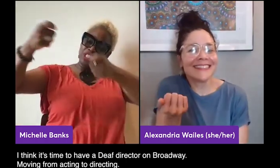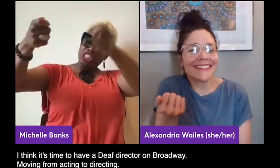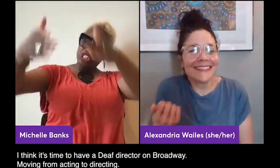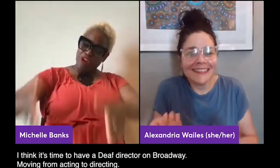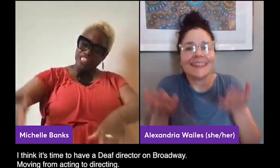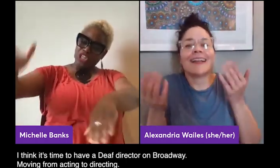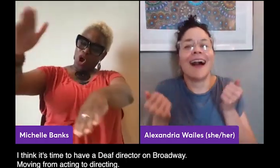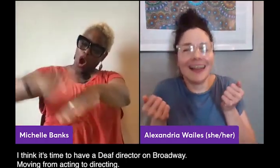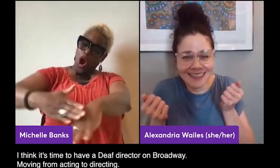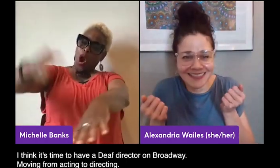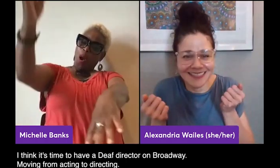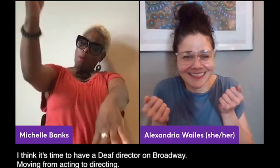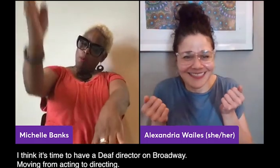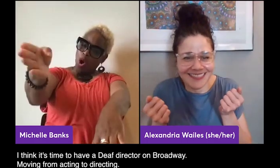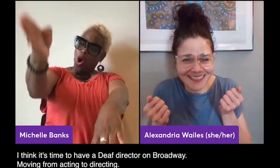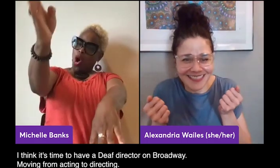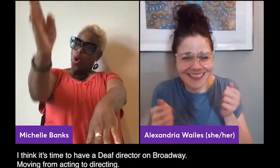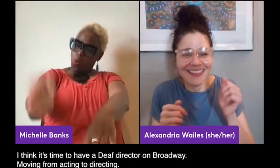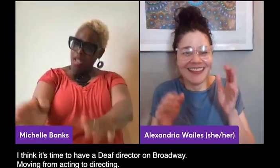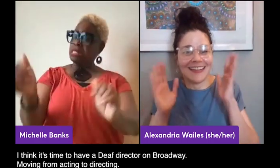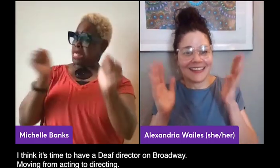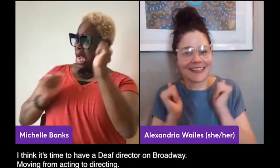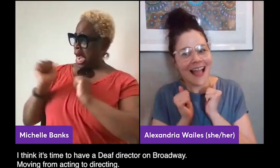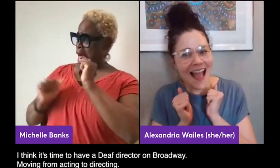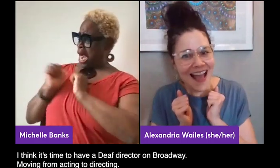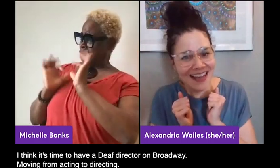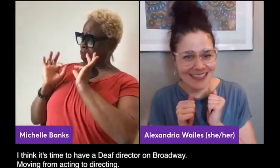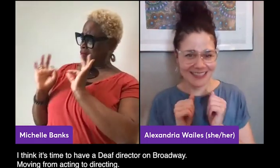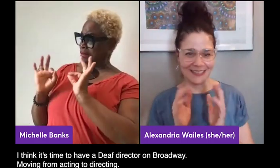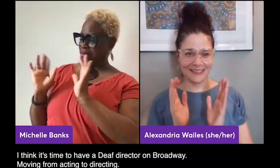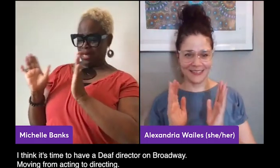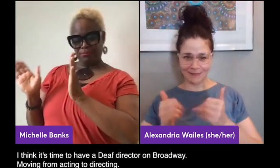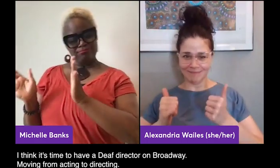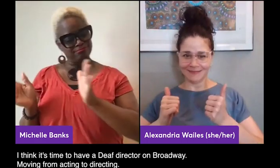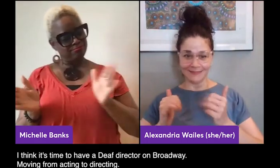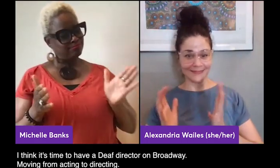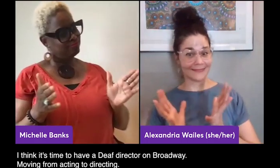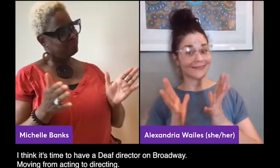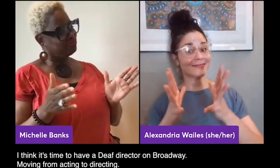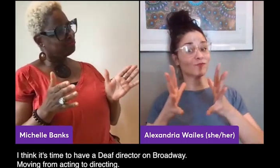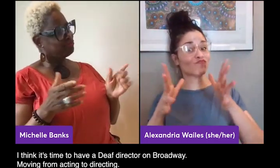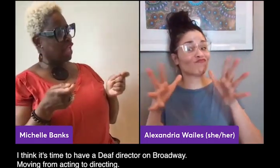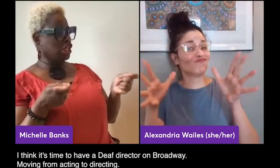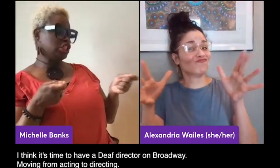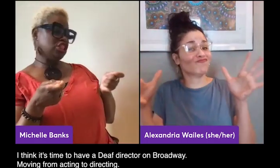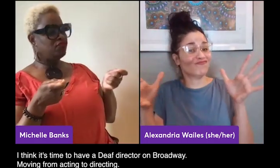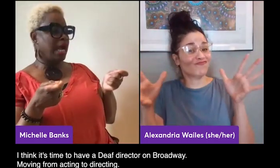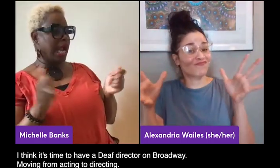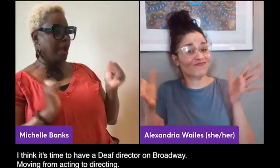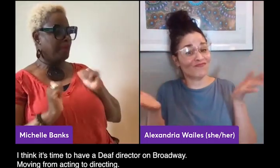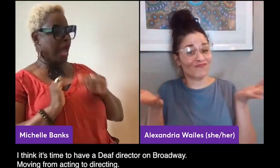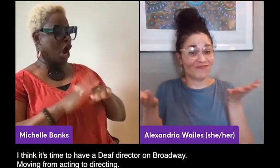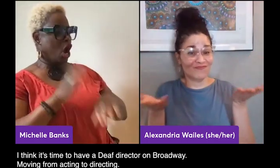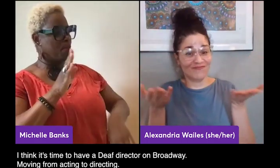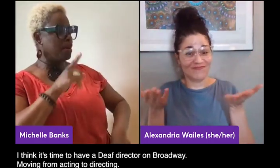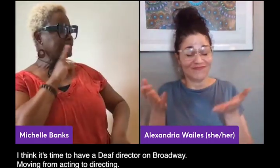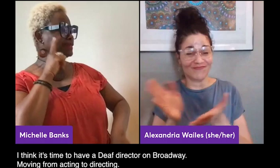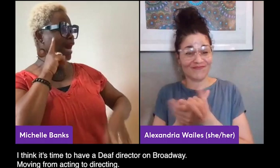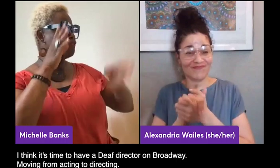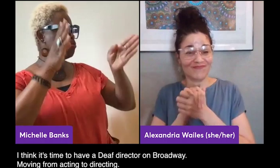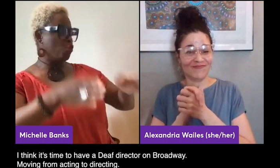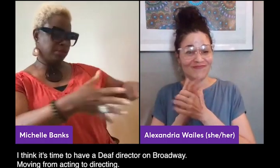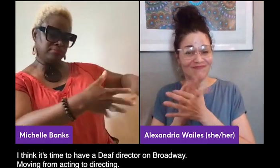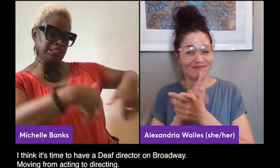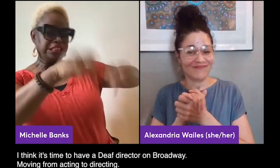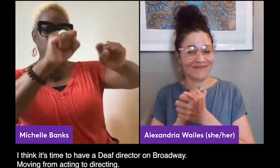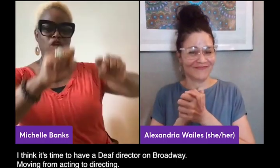I think it's time to have a deaf director on Broadway, moving from acting to directing. The options are getting more broad as we